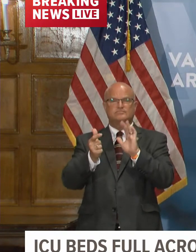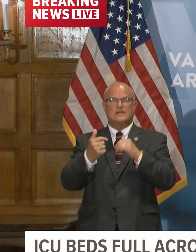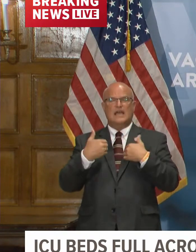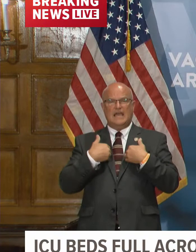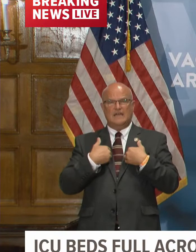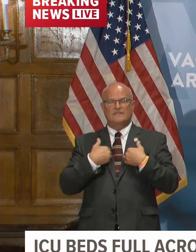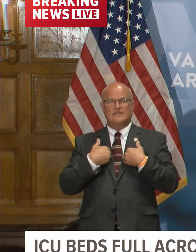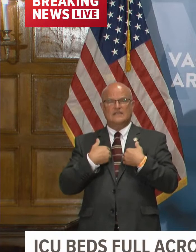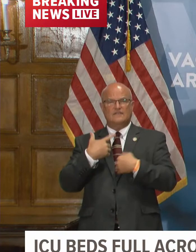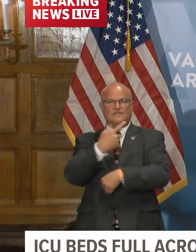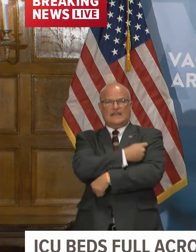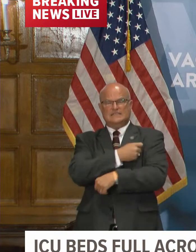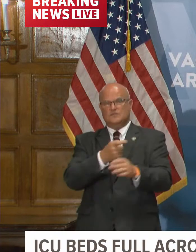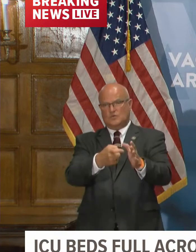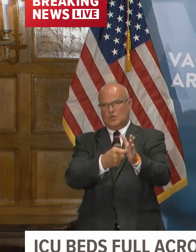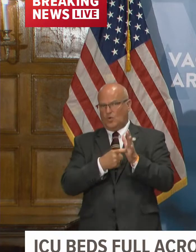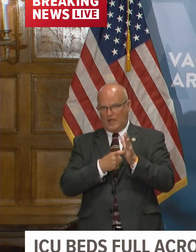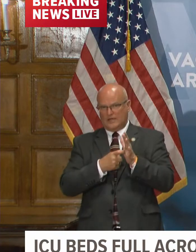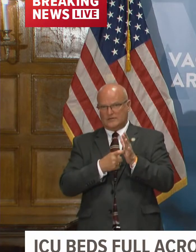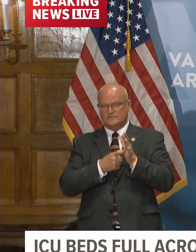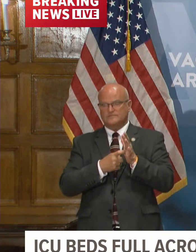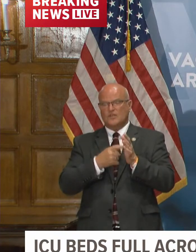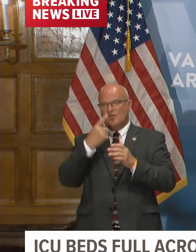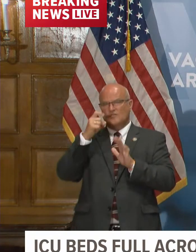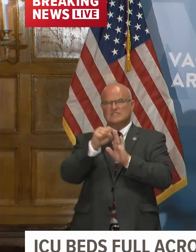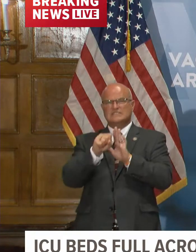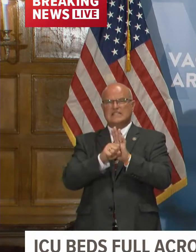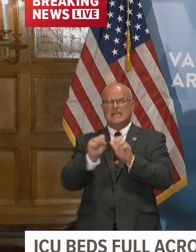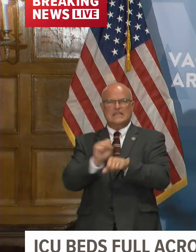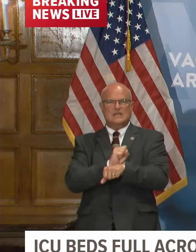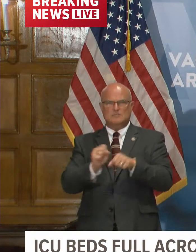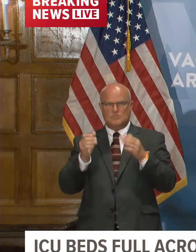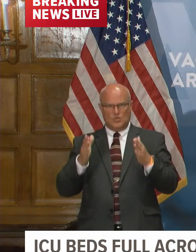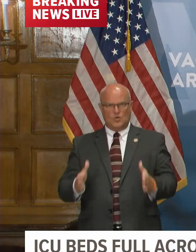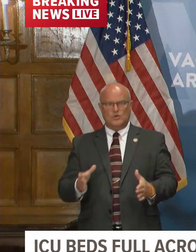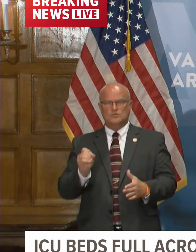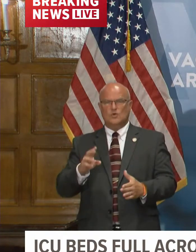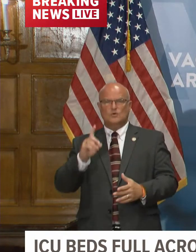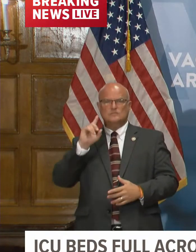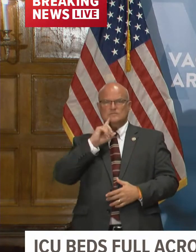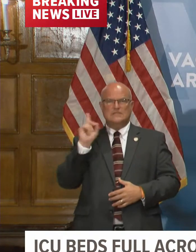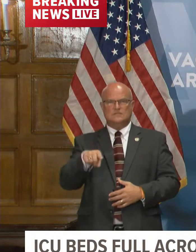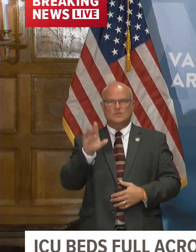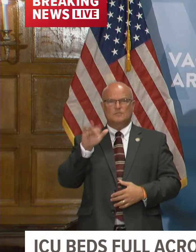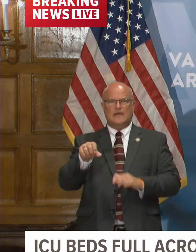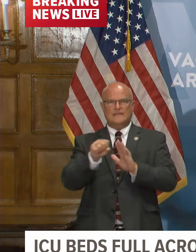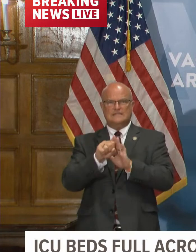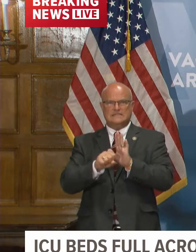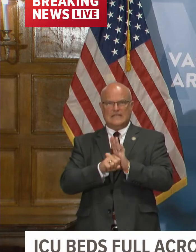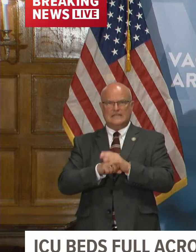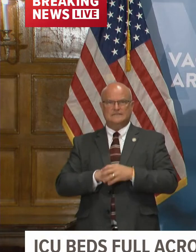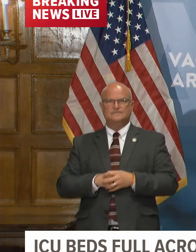on having a vaccine requirement for state employees or issued by the state.